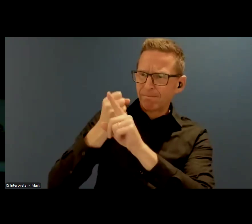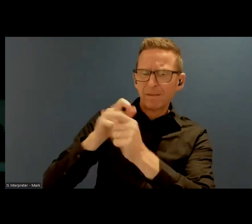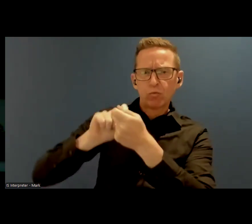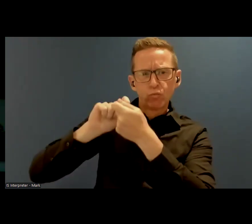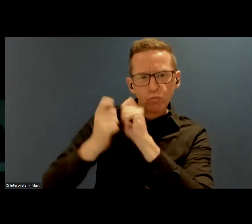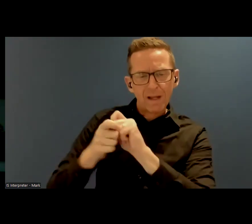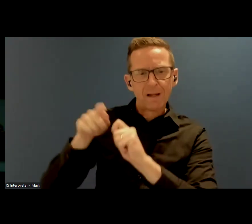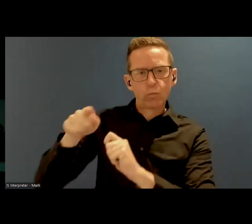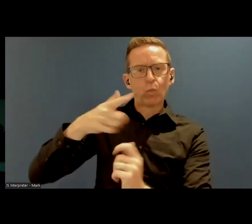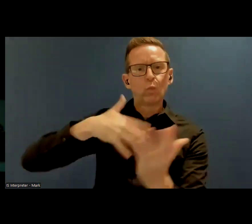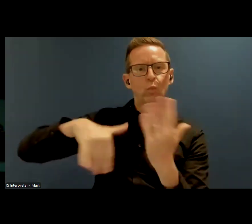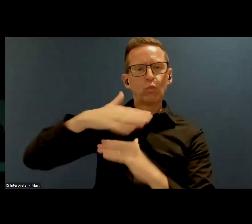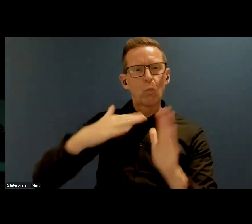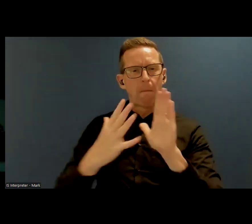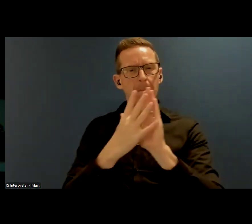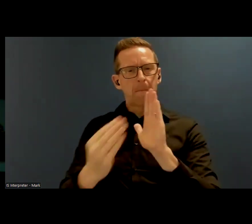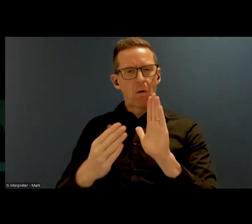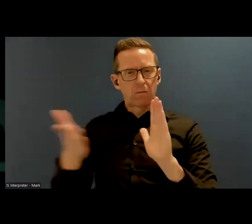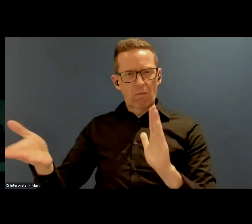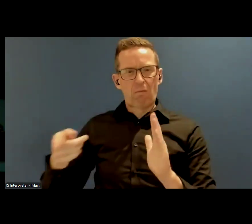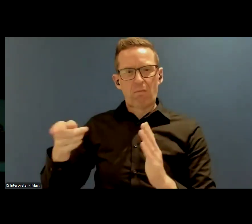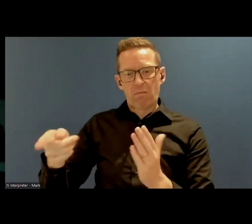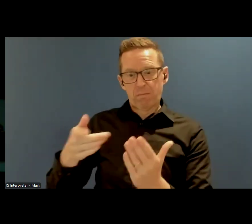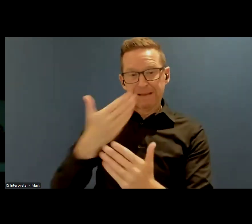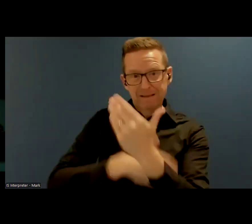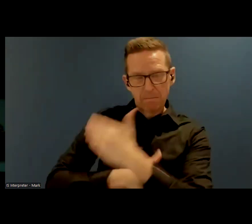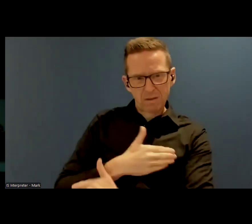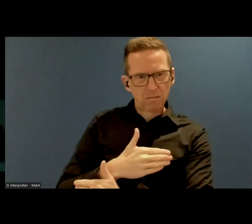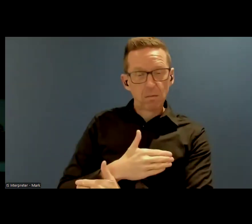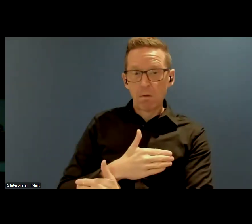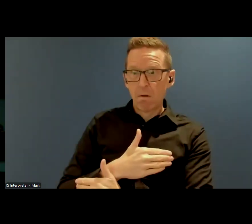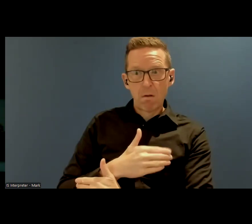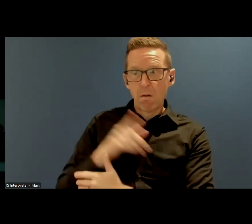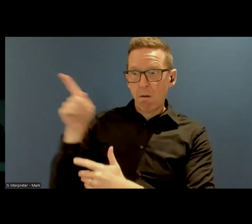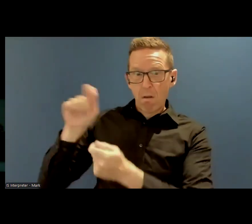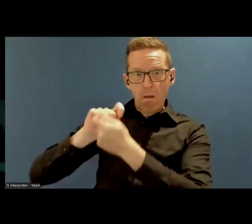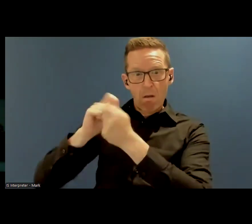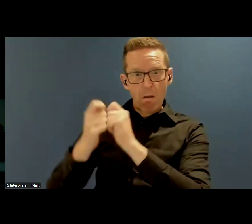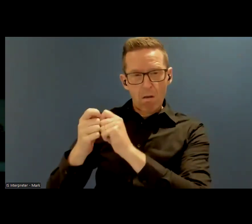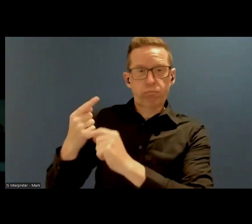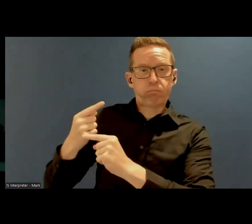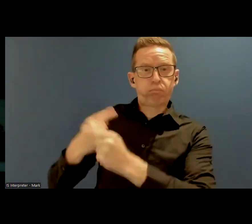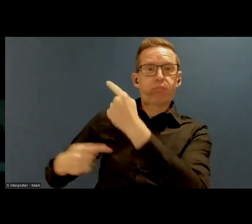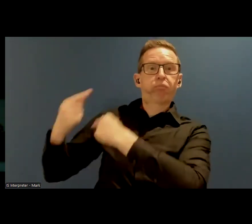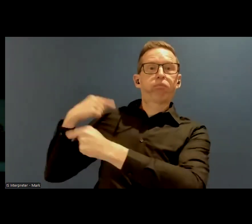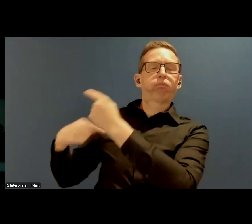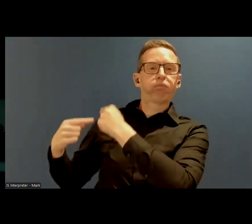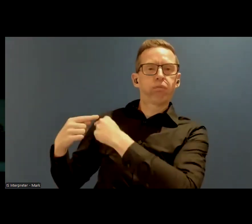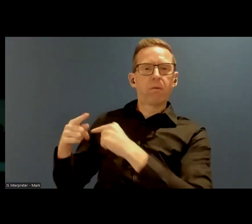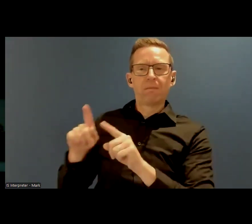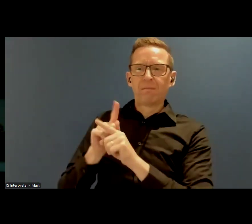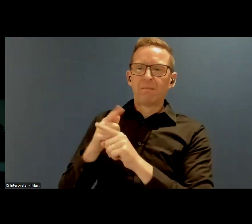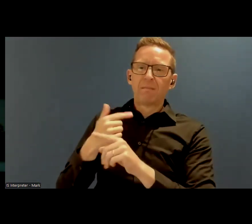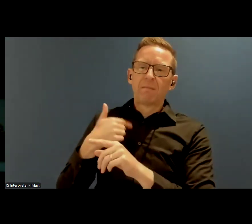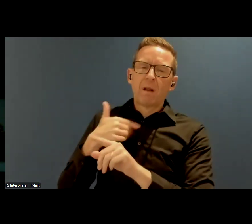gone back, embracing again the medical and charity models of disabilities. social protection